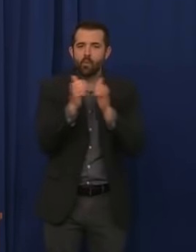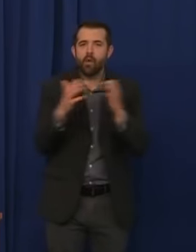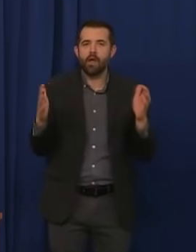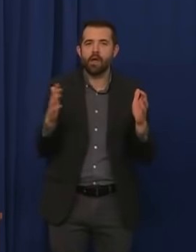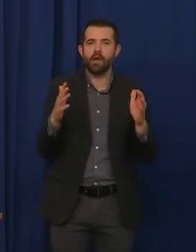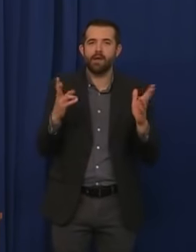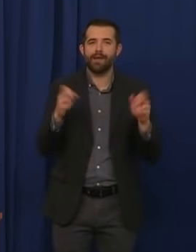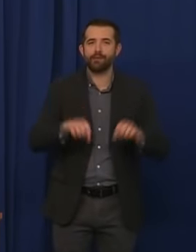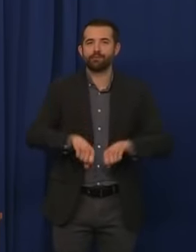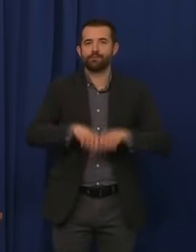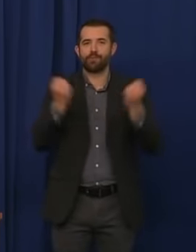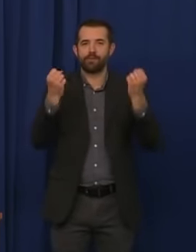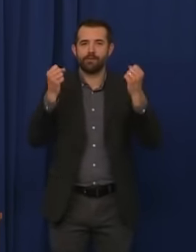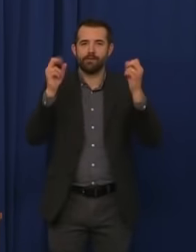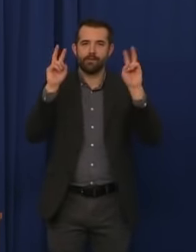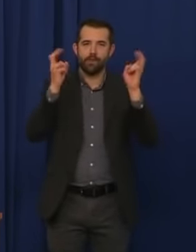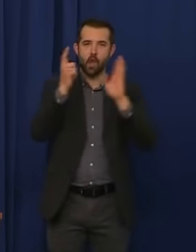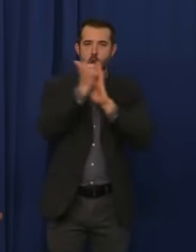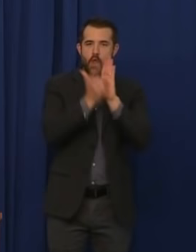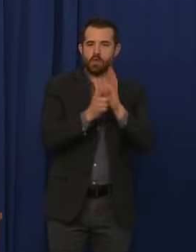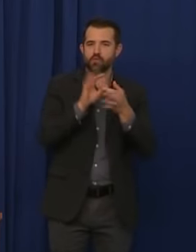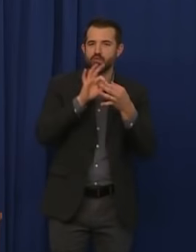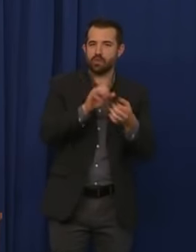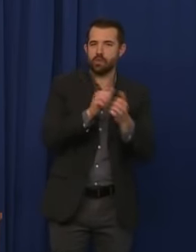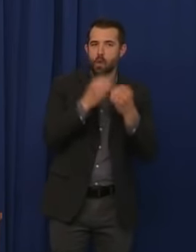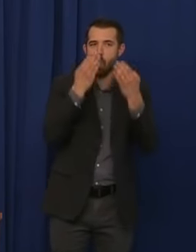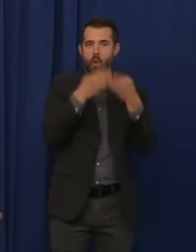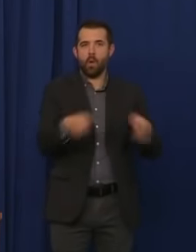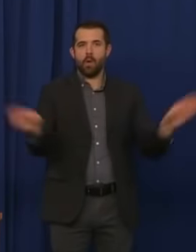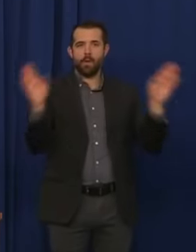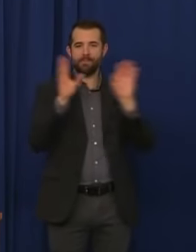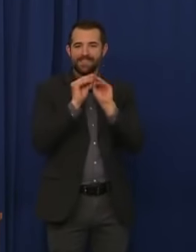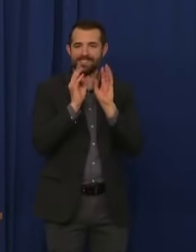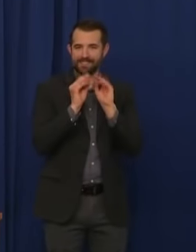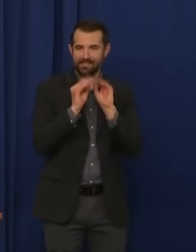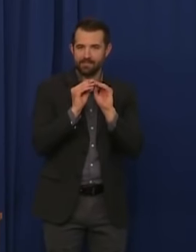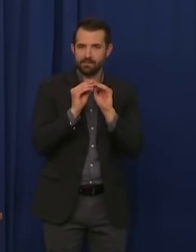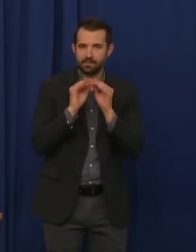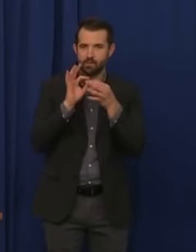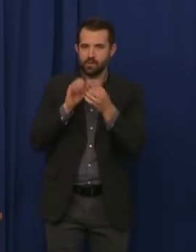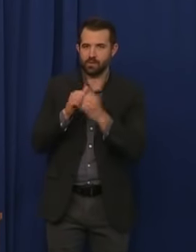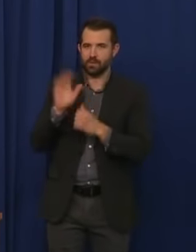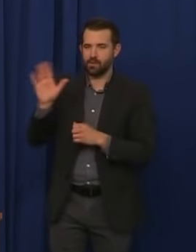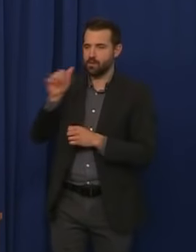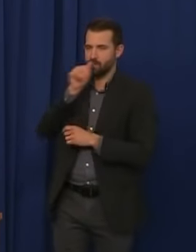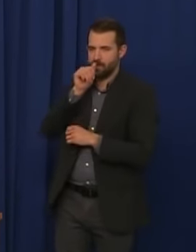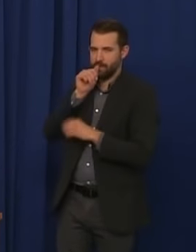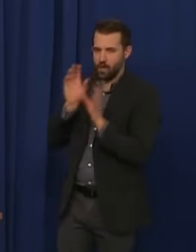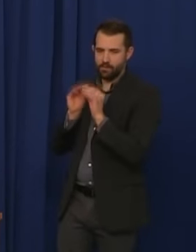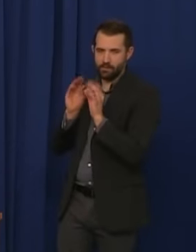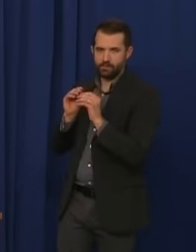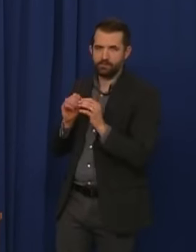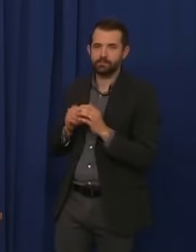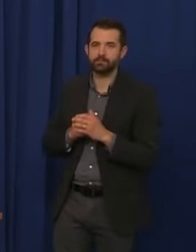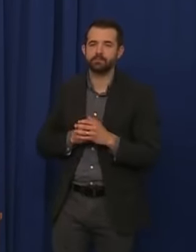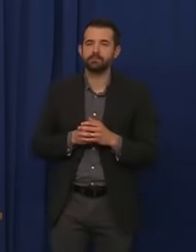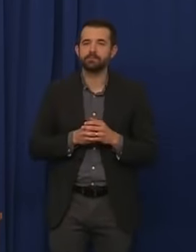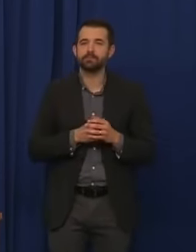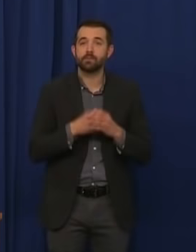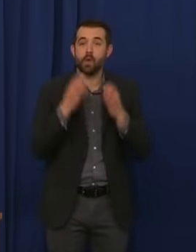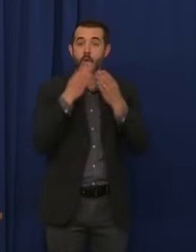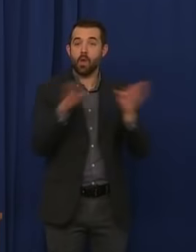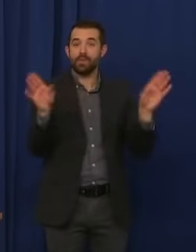yet? Well, I don't think the open meeting laws do not prohibit caucuses or meetings or